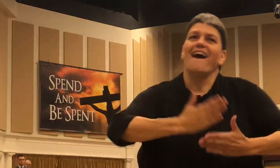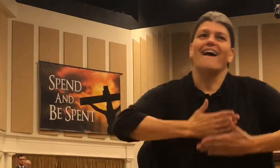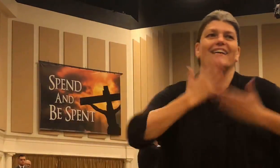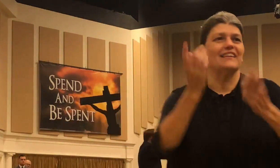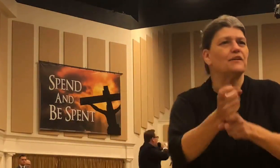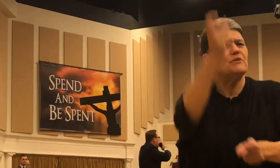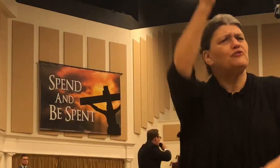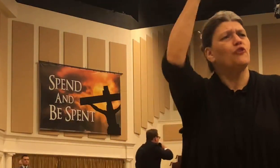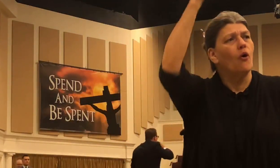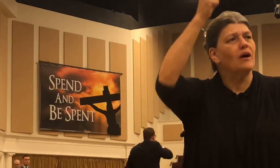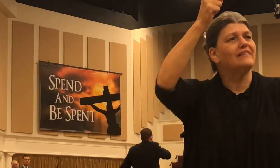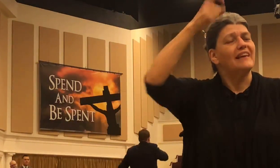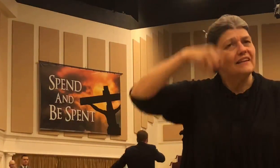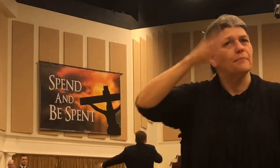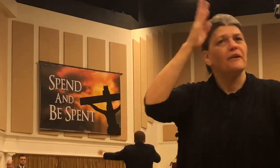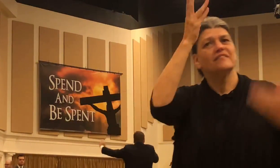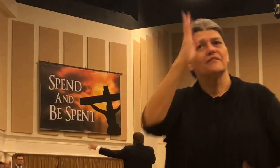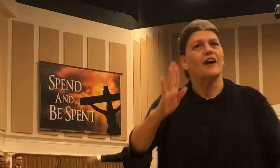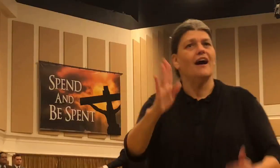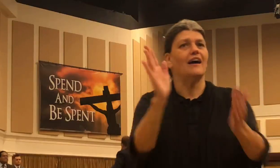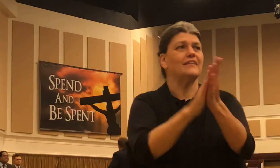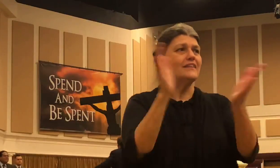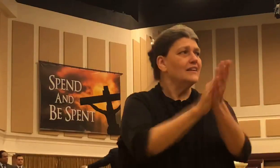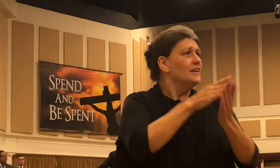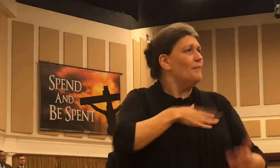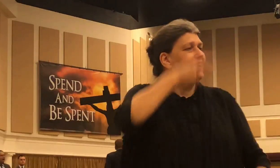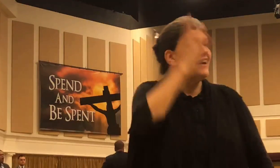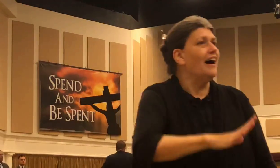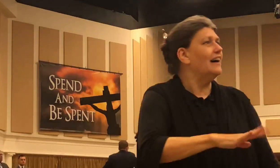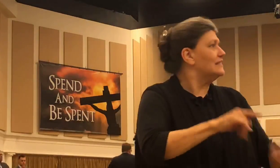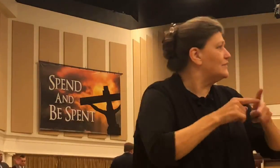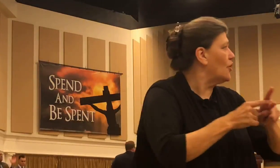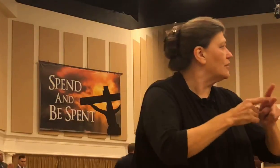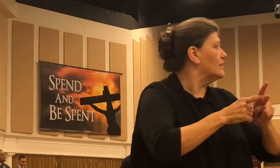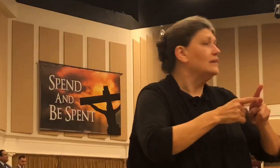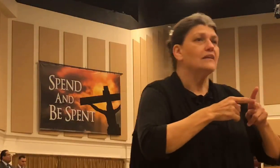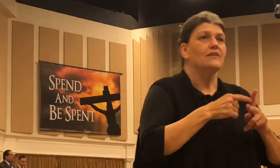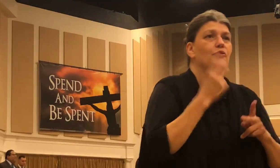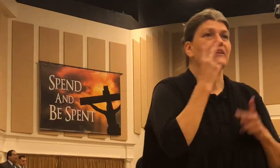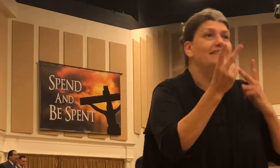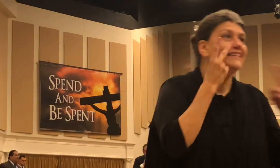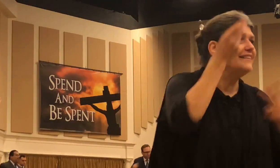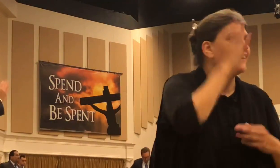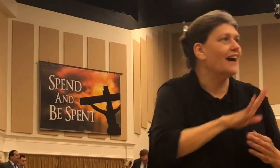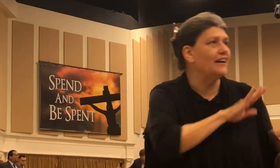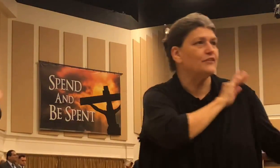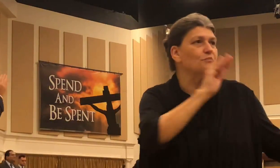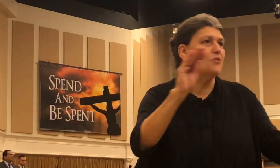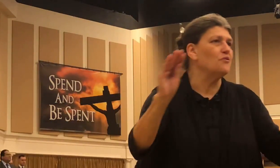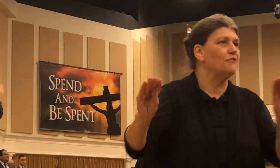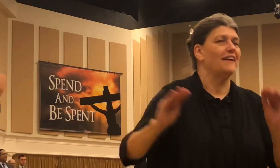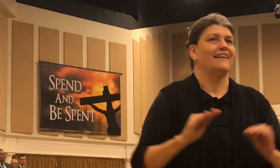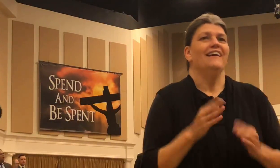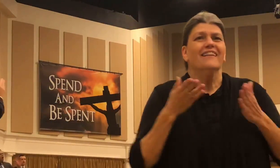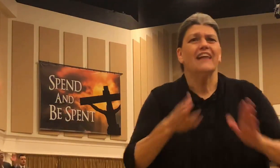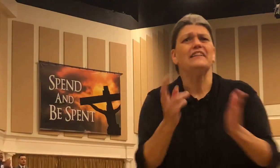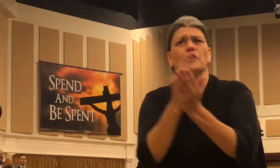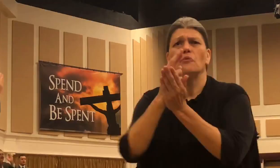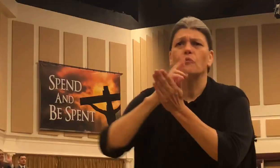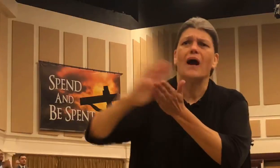the enemies start fleeing. Oh my God, there he comes. He's coming with judgment. But the righteous.